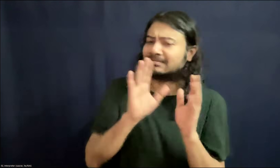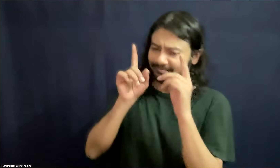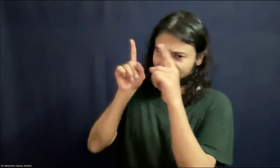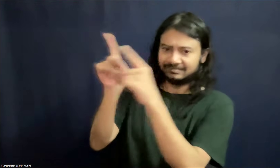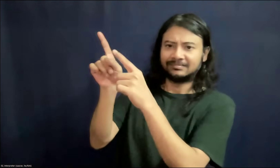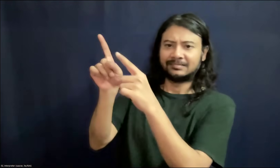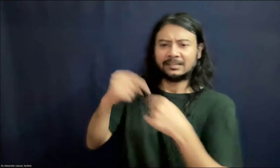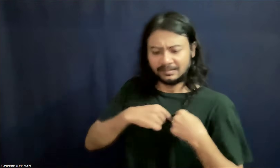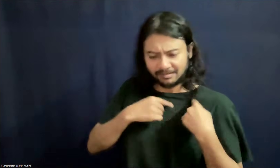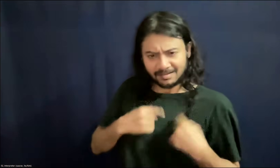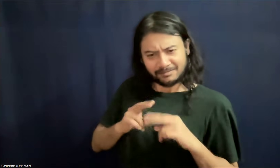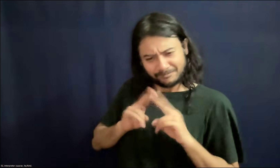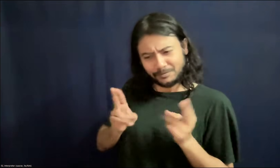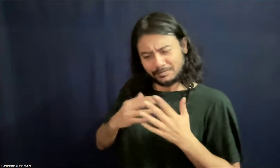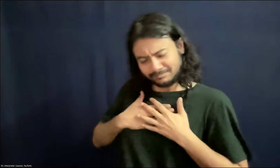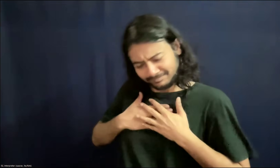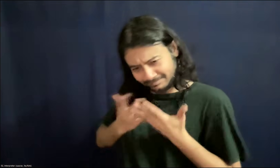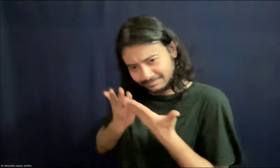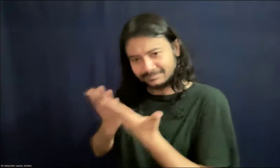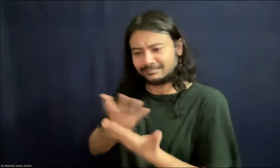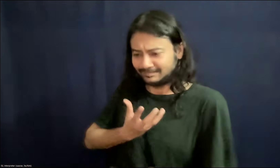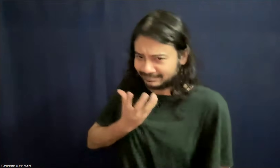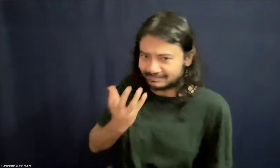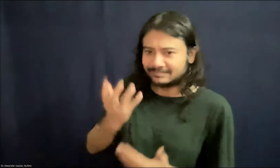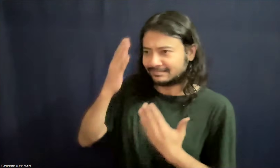That person has actually attained true knowledge.